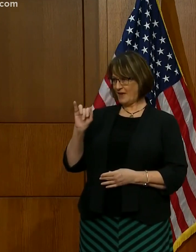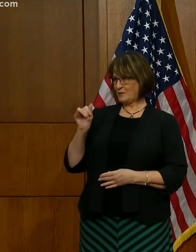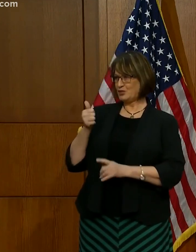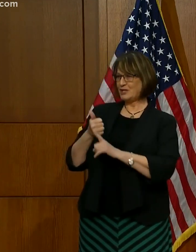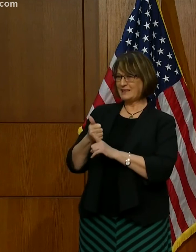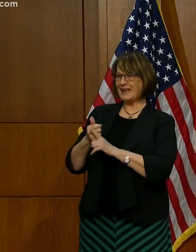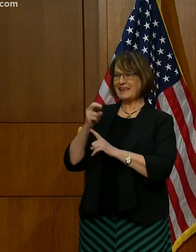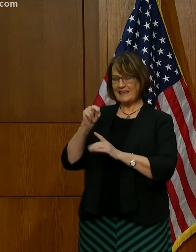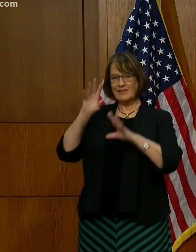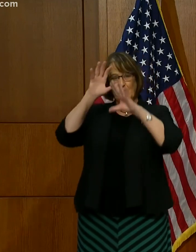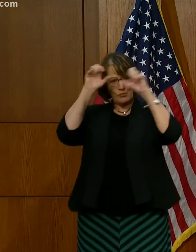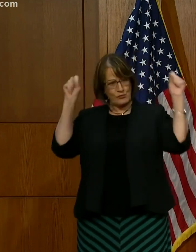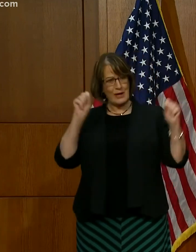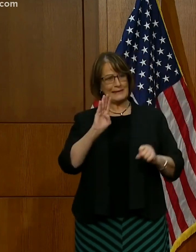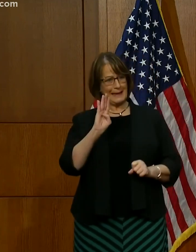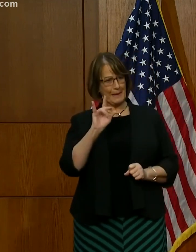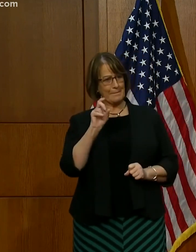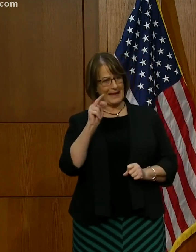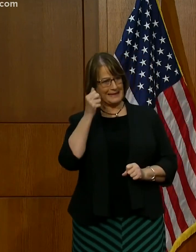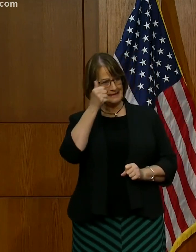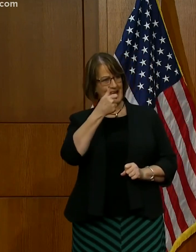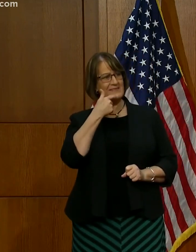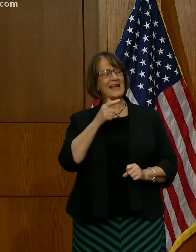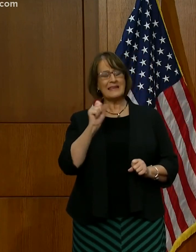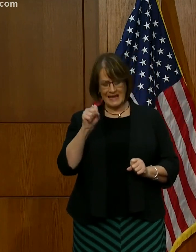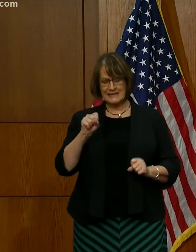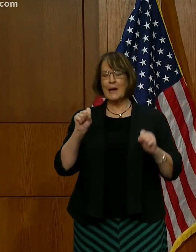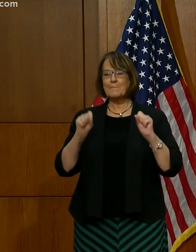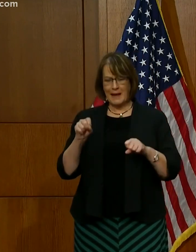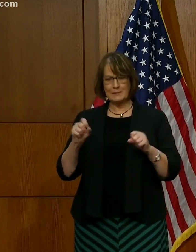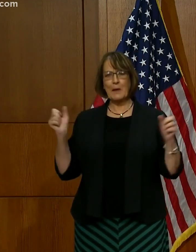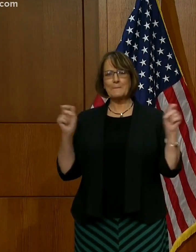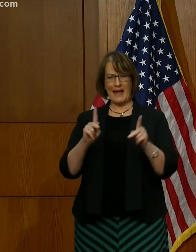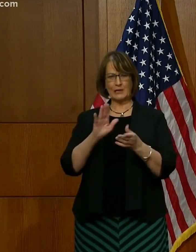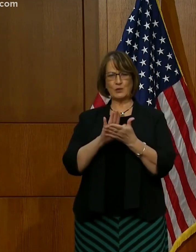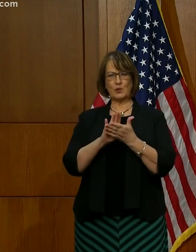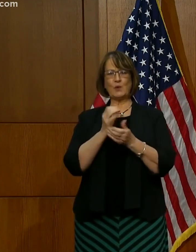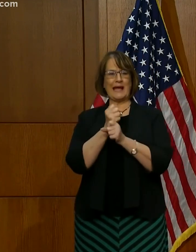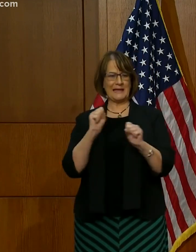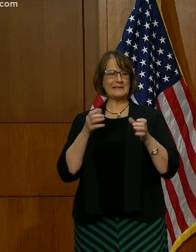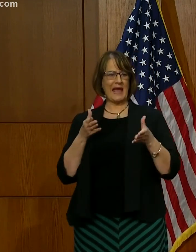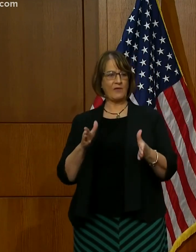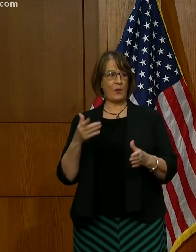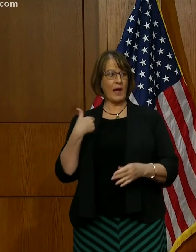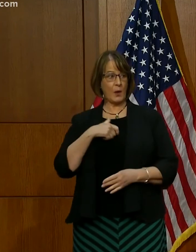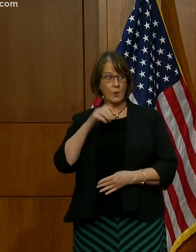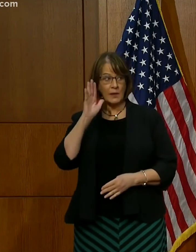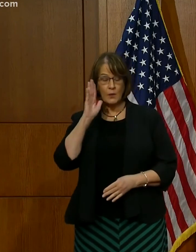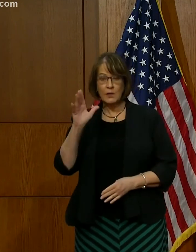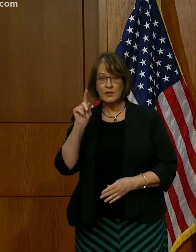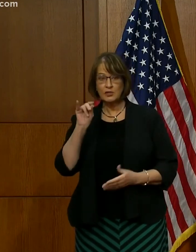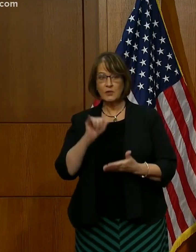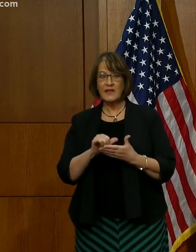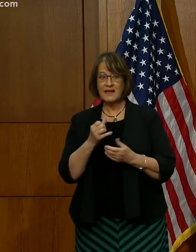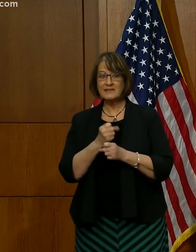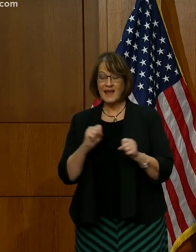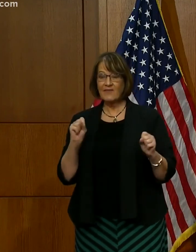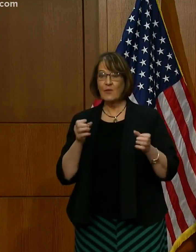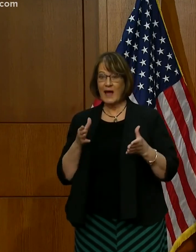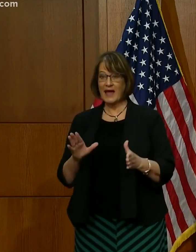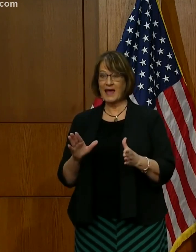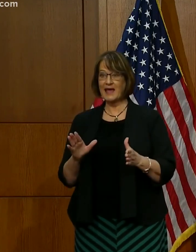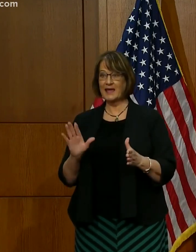President Biden has said it's possible to do this safely, and we will do it safely. And the